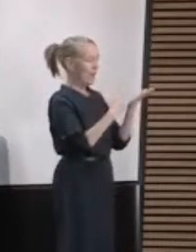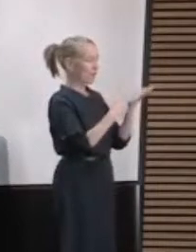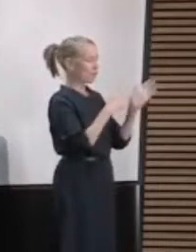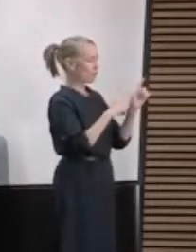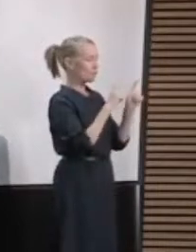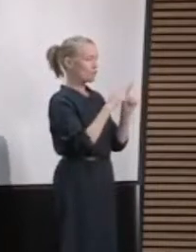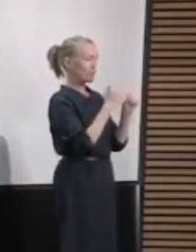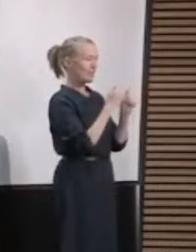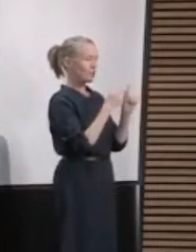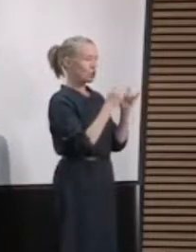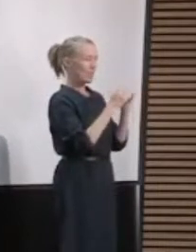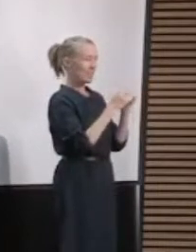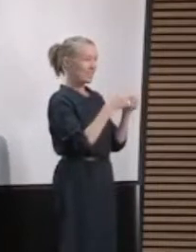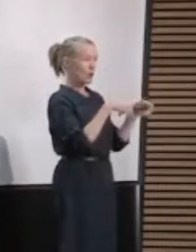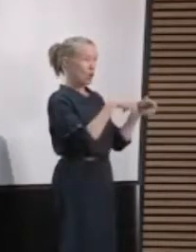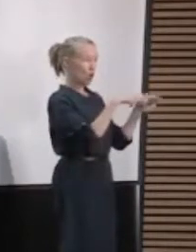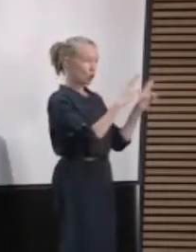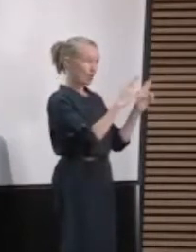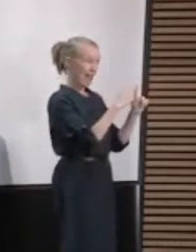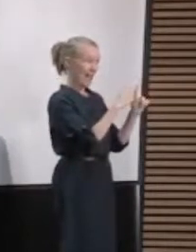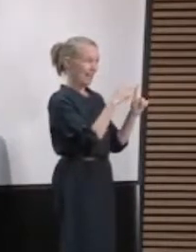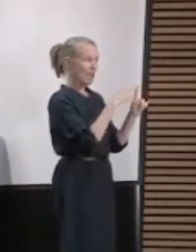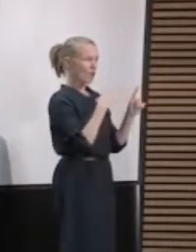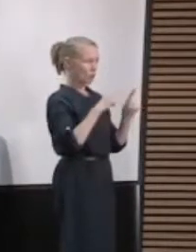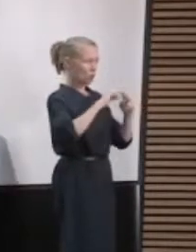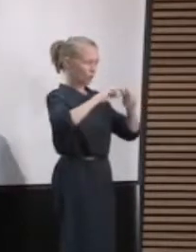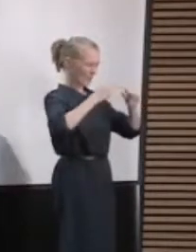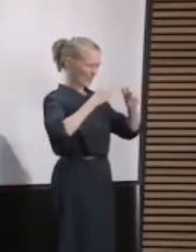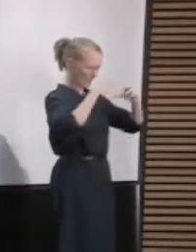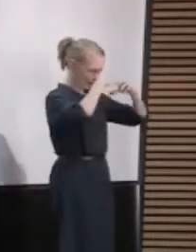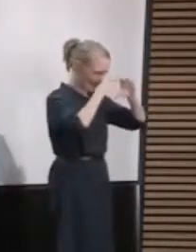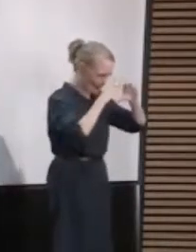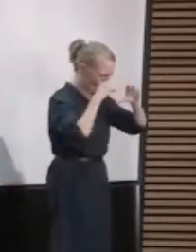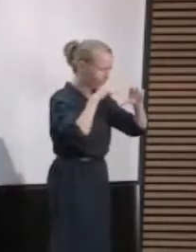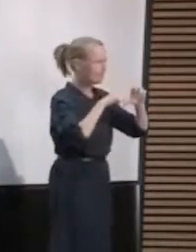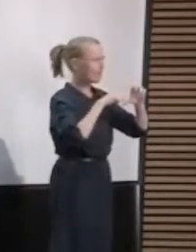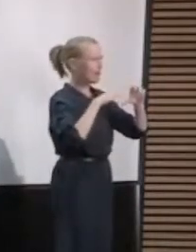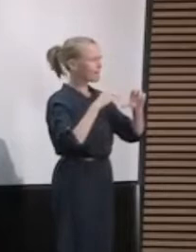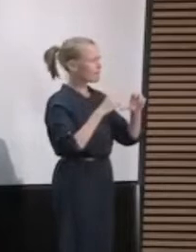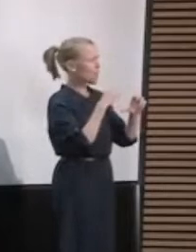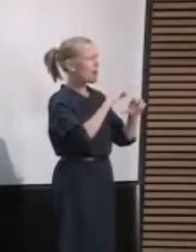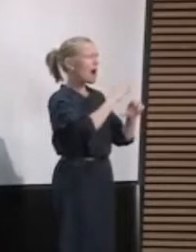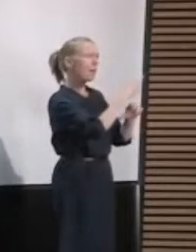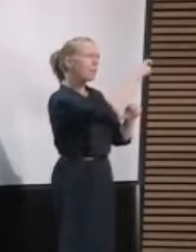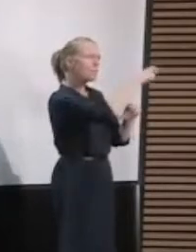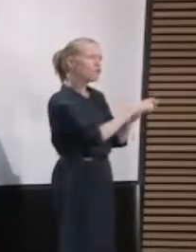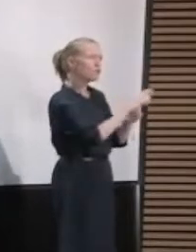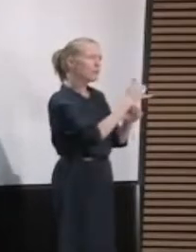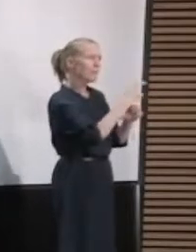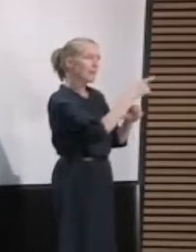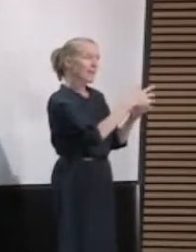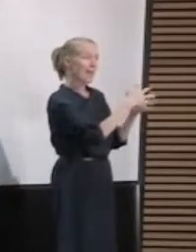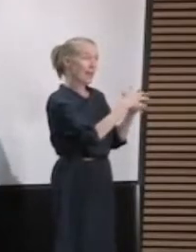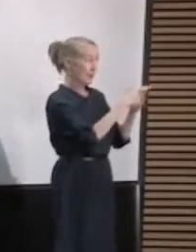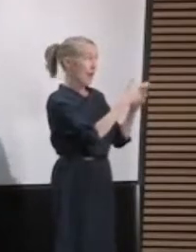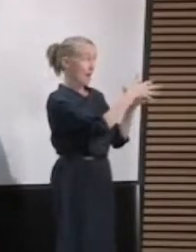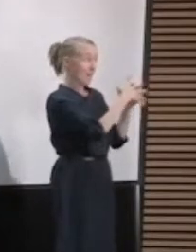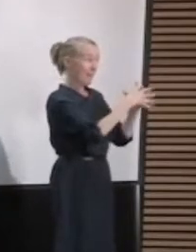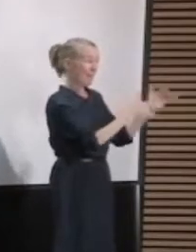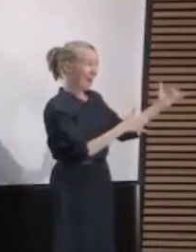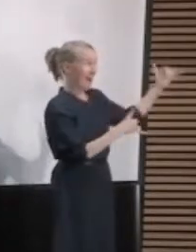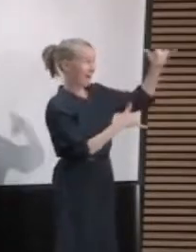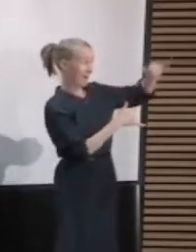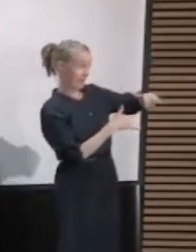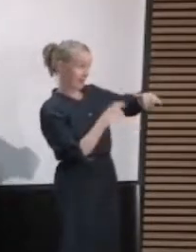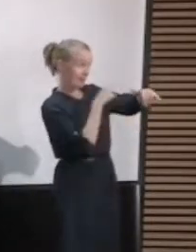have you got any more update on how they might have had that same strain? And do you know yet, or is it possible to know who had it first?